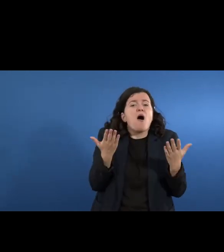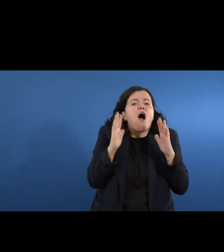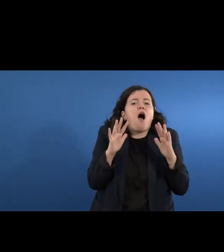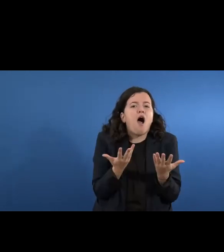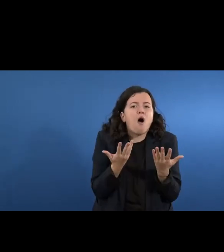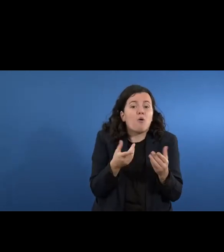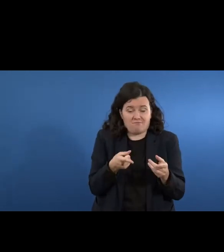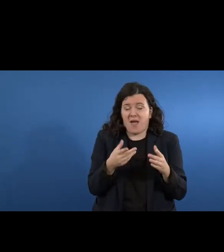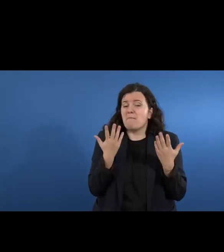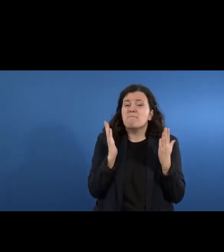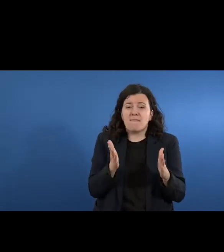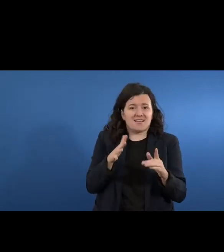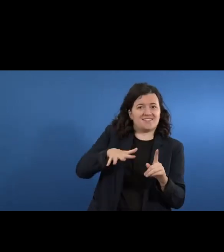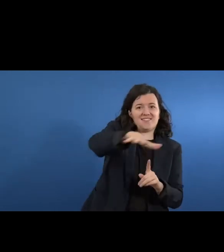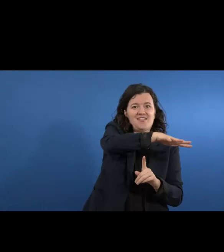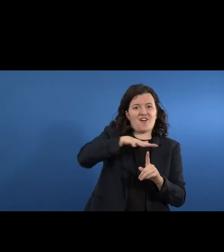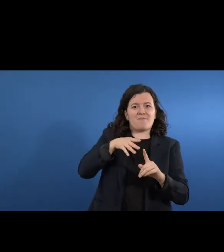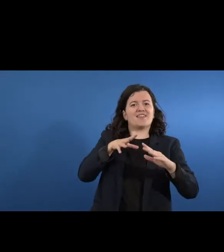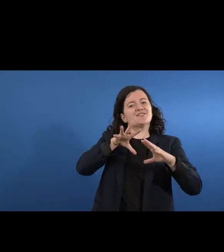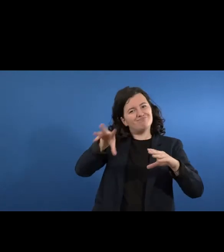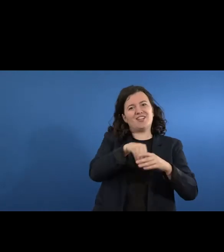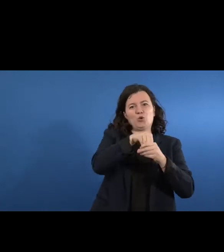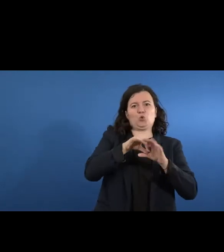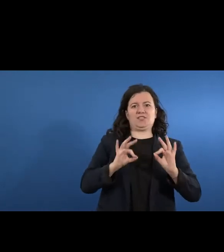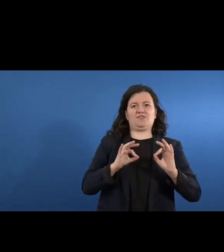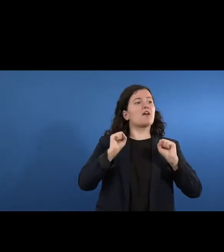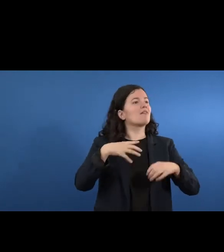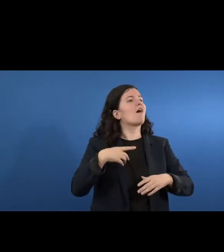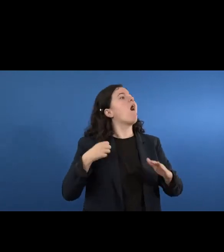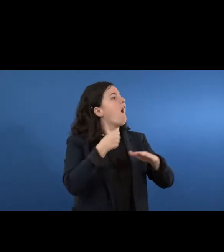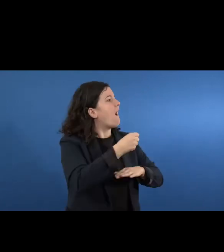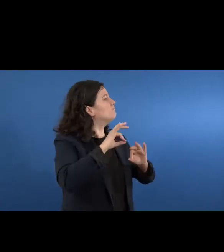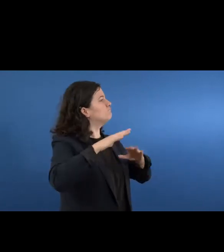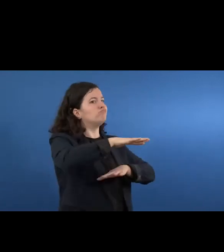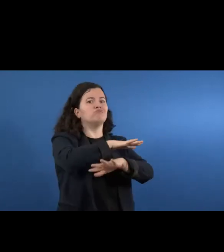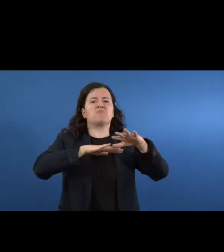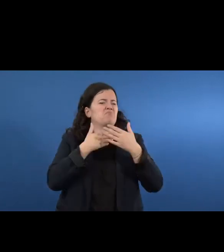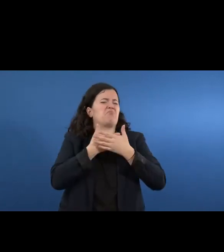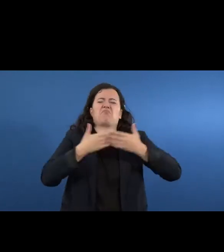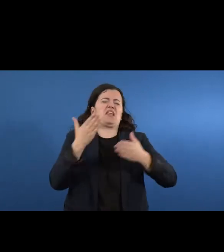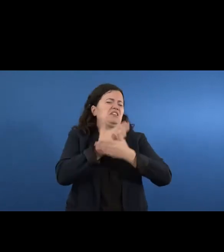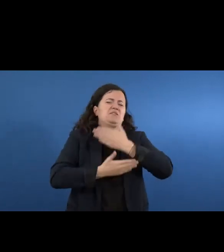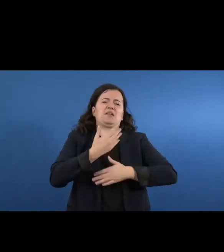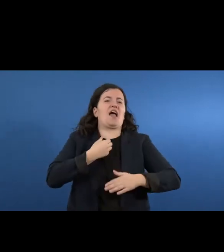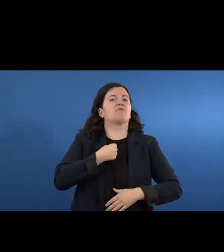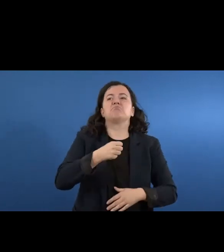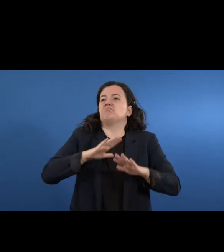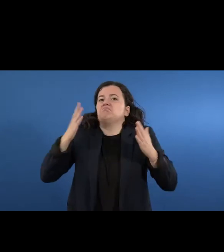trying to achieve, right? To create an environment where people with any type of disability can strive and bring